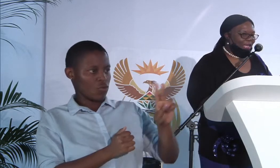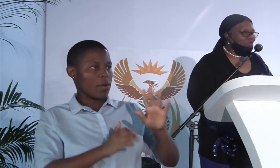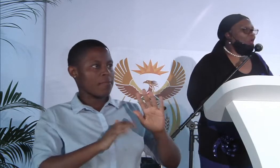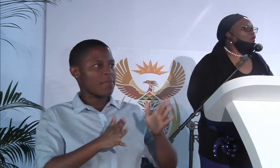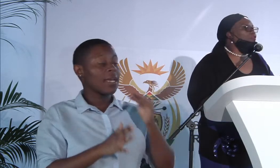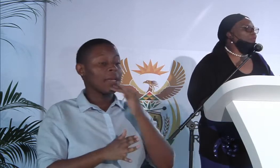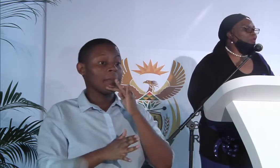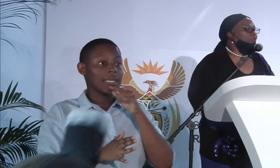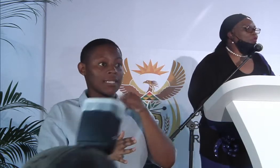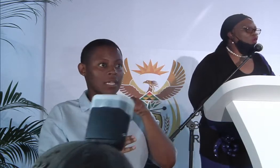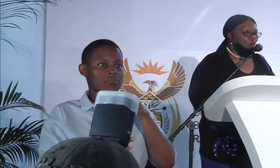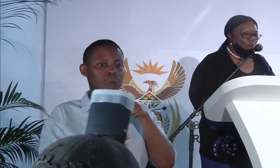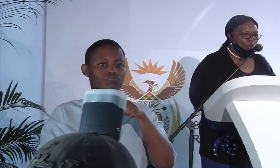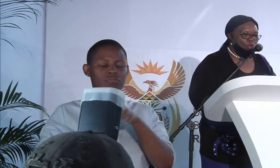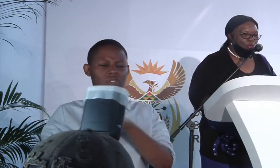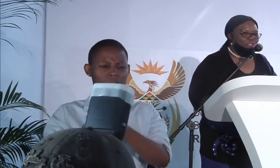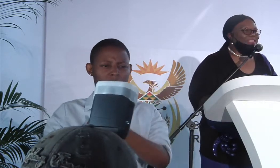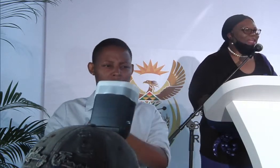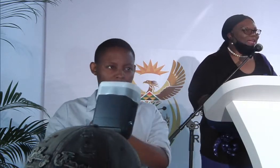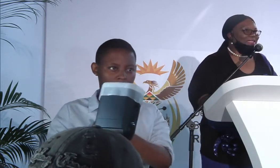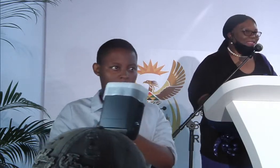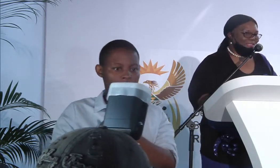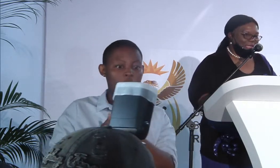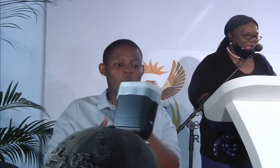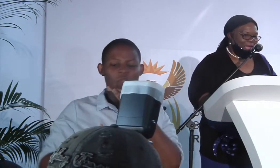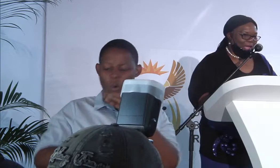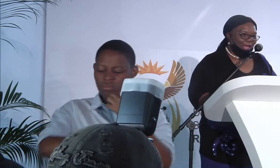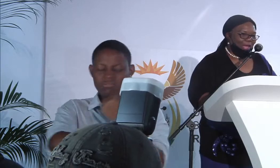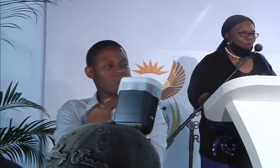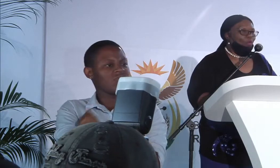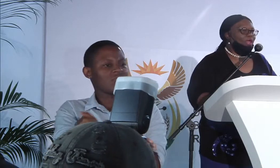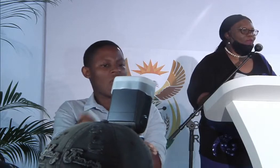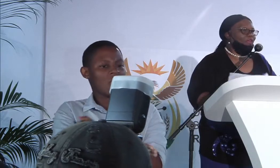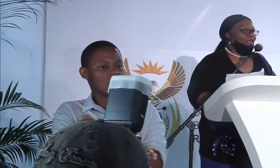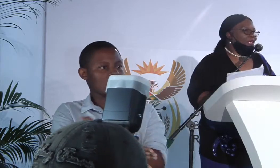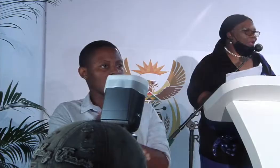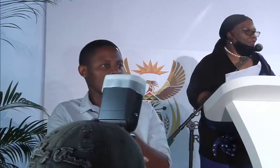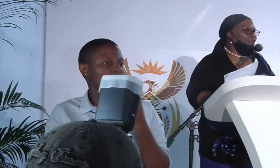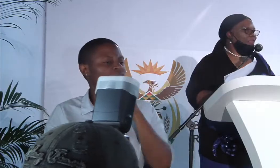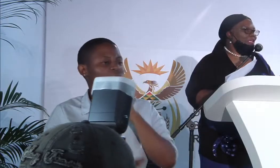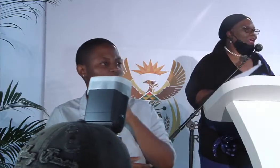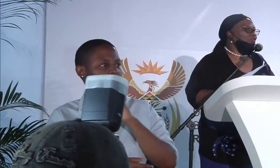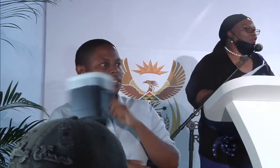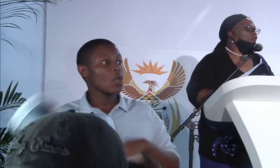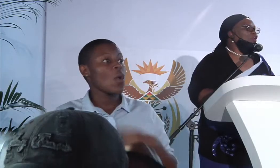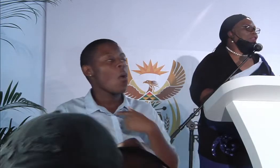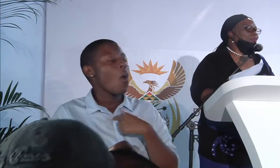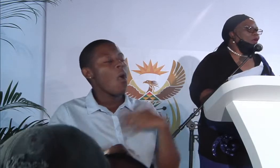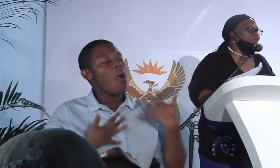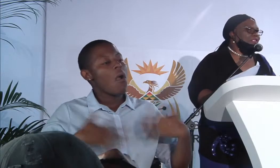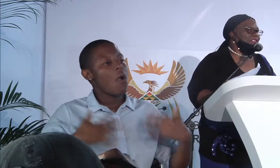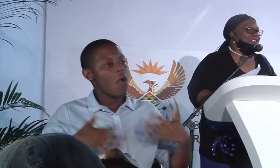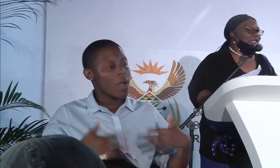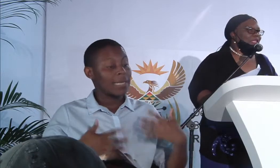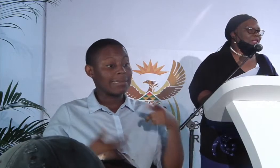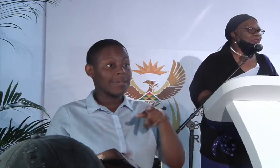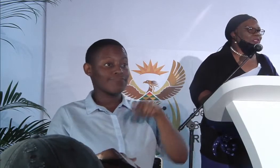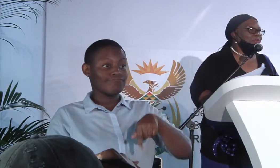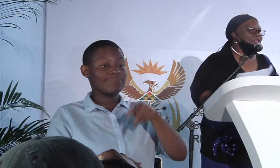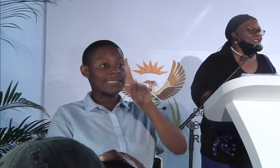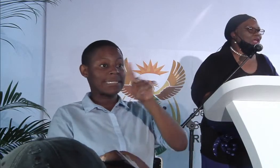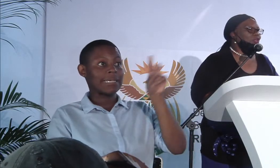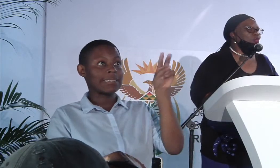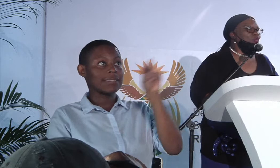African Network of People Who Use Drugs. We are very grateful that out of all the provinces,